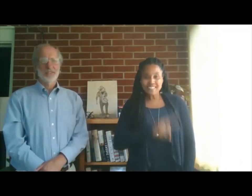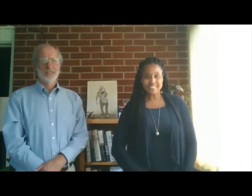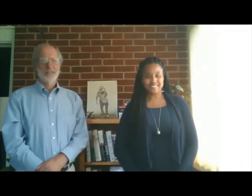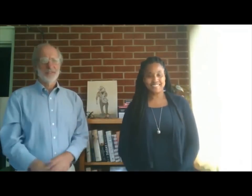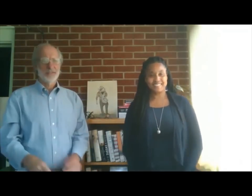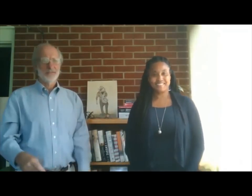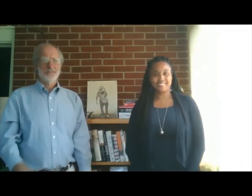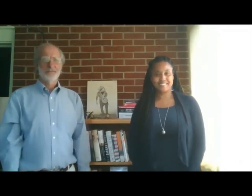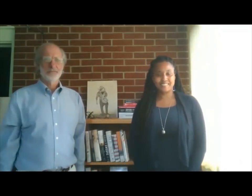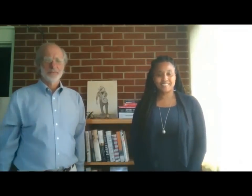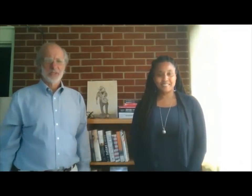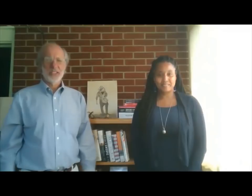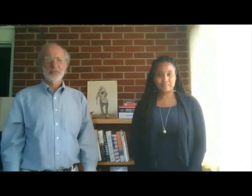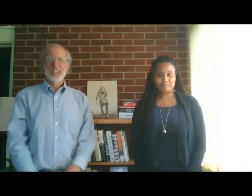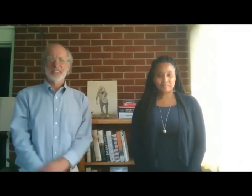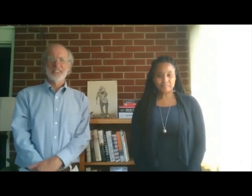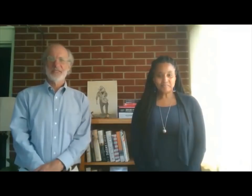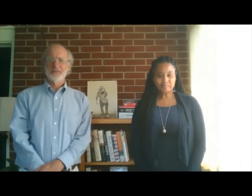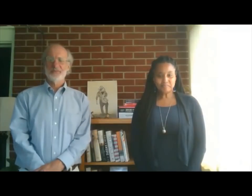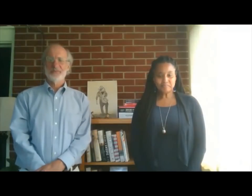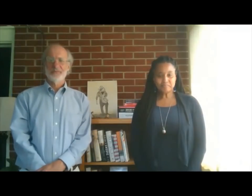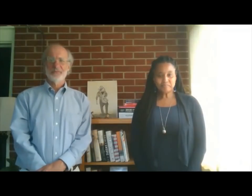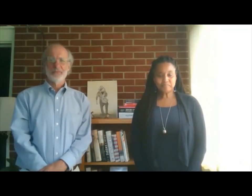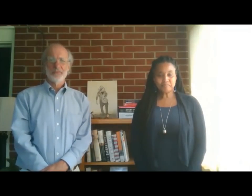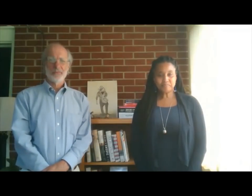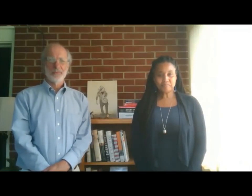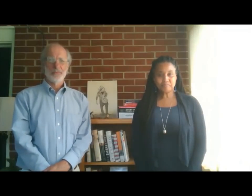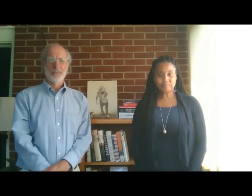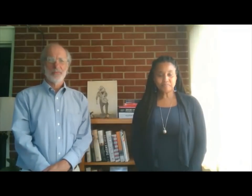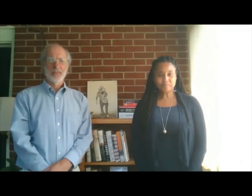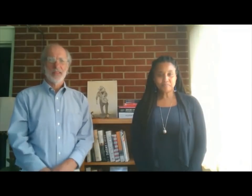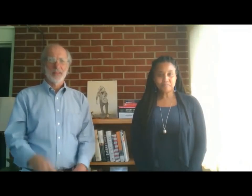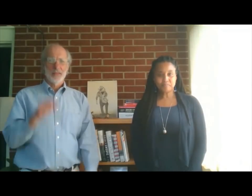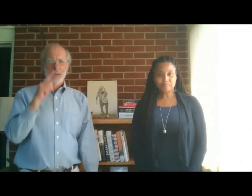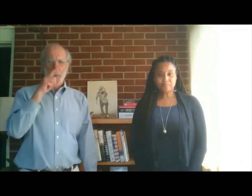Mouse. Go ahead and practice.